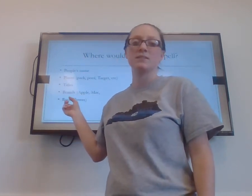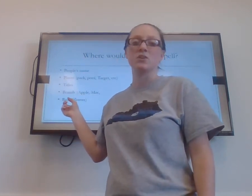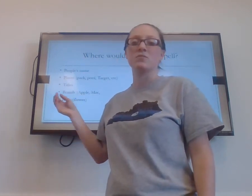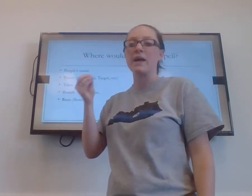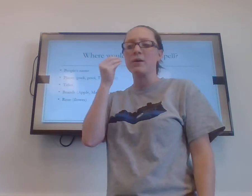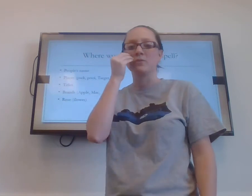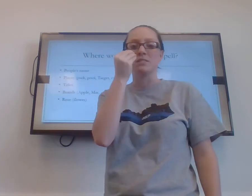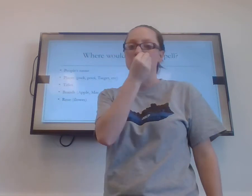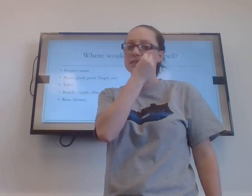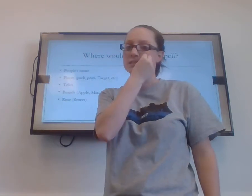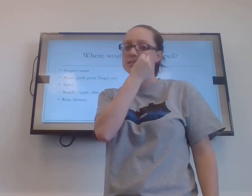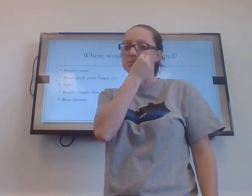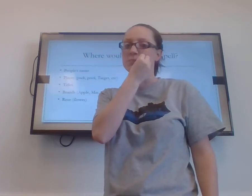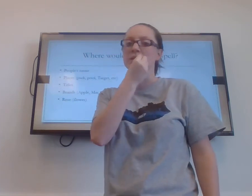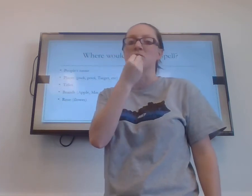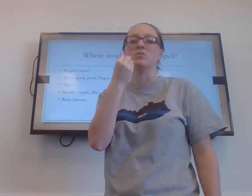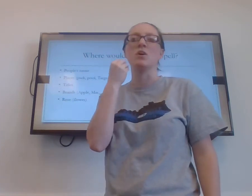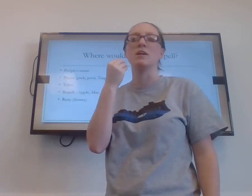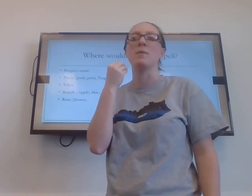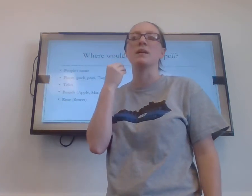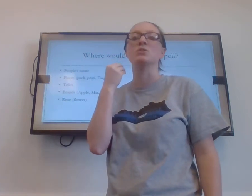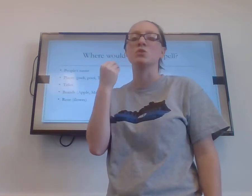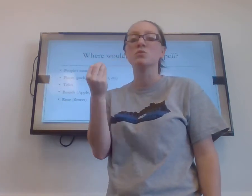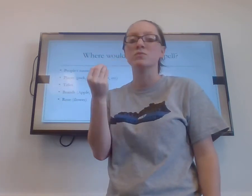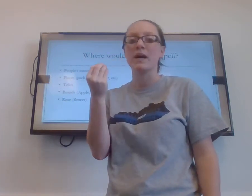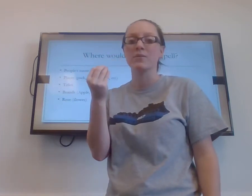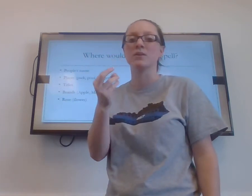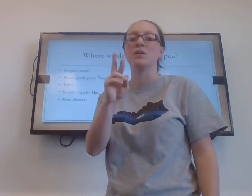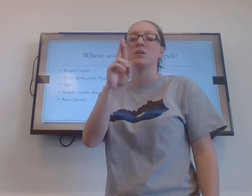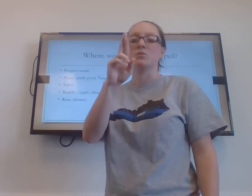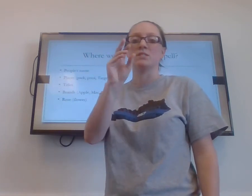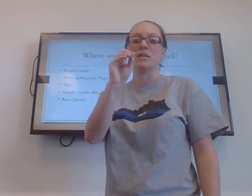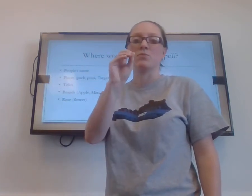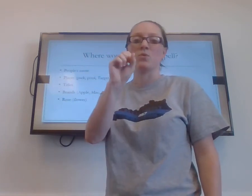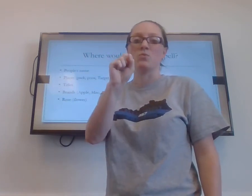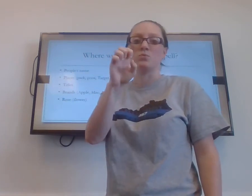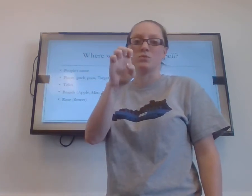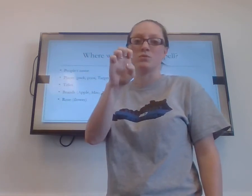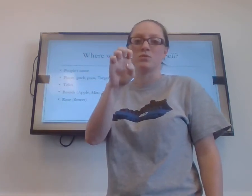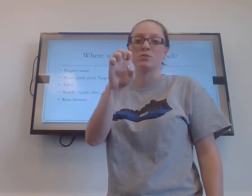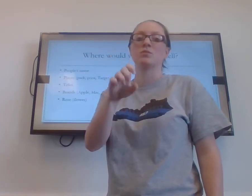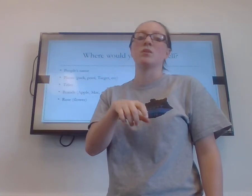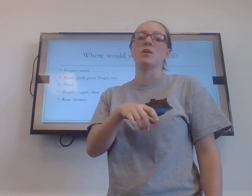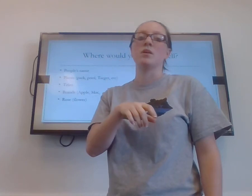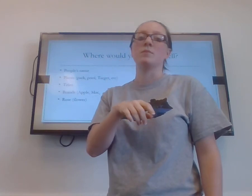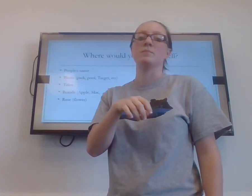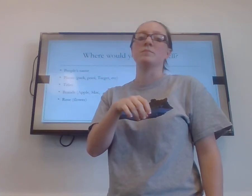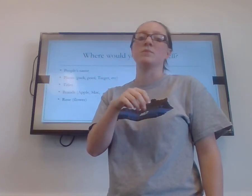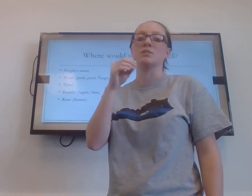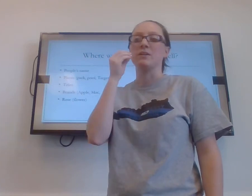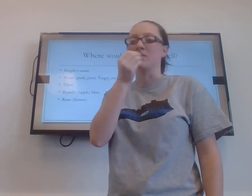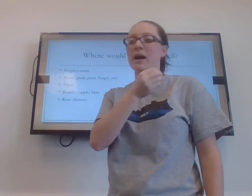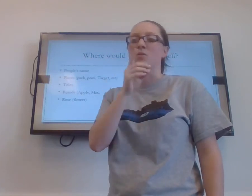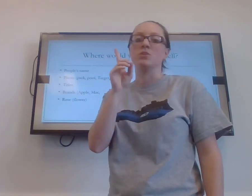So flower is this, but if you're talking about a certain flower, you would say rose. You say flower, you can